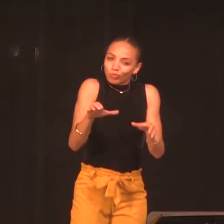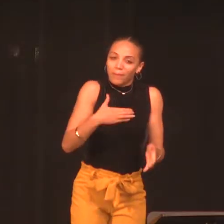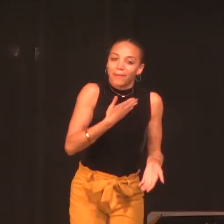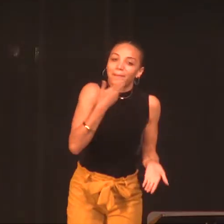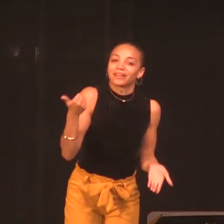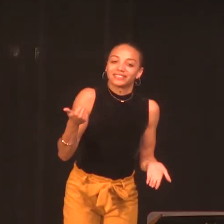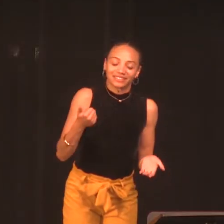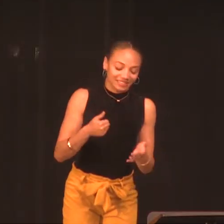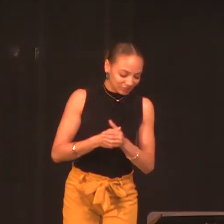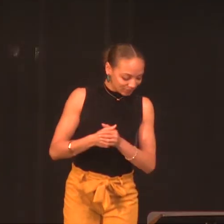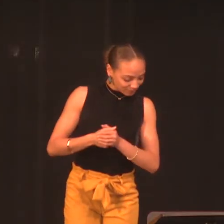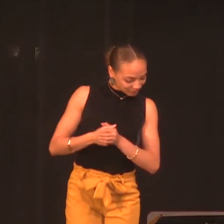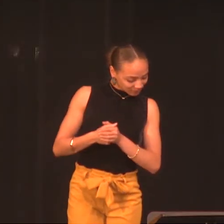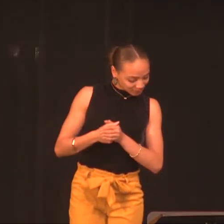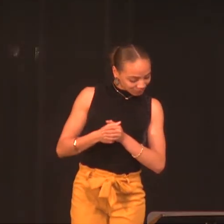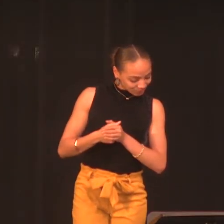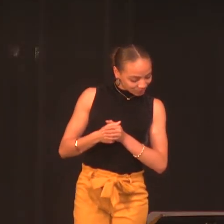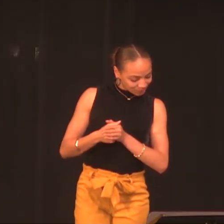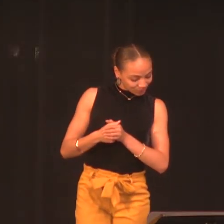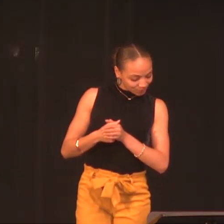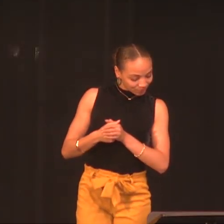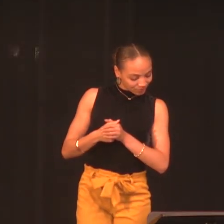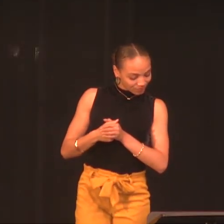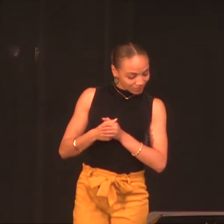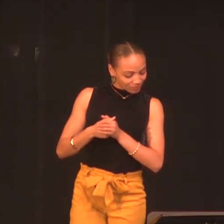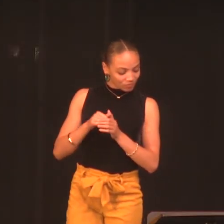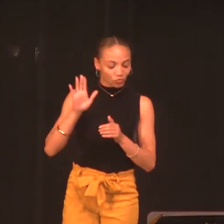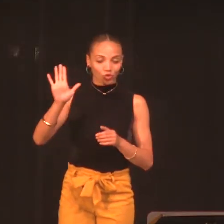me that I was doing a good job as a mom.